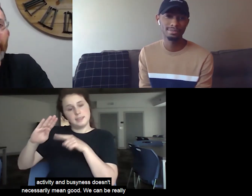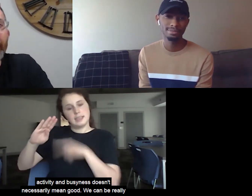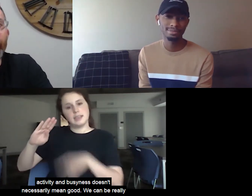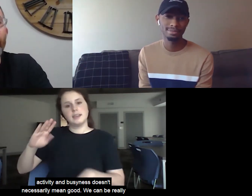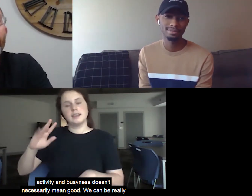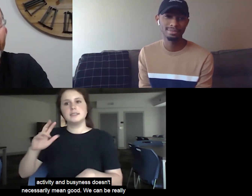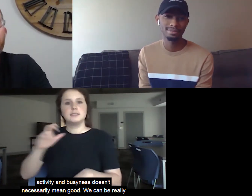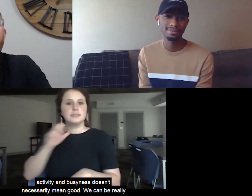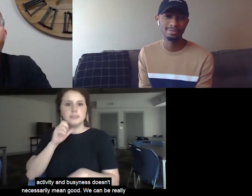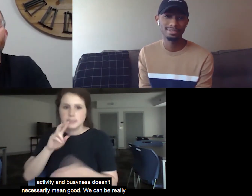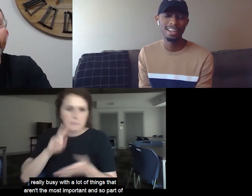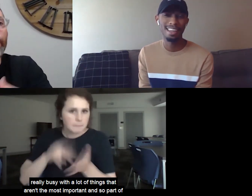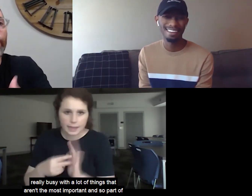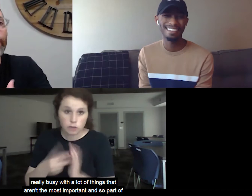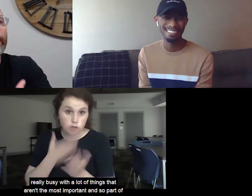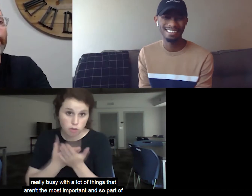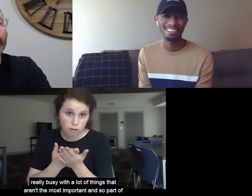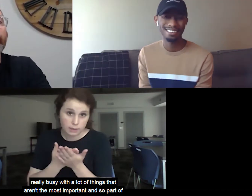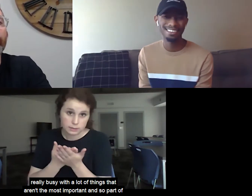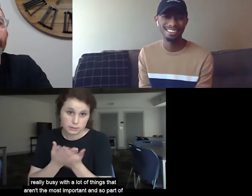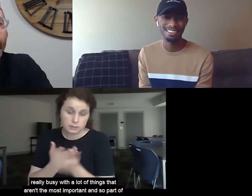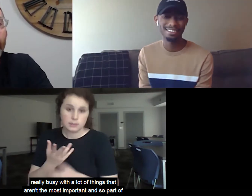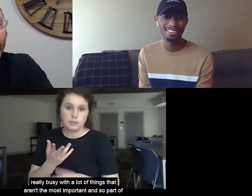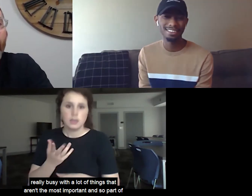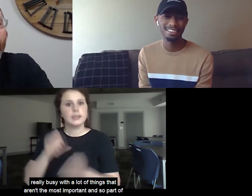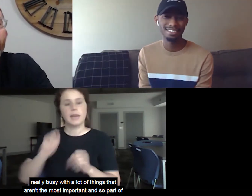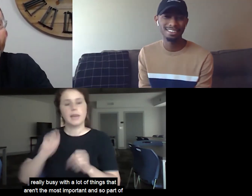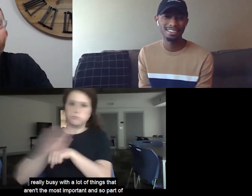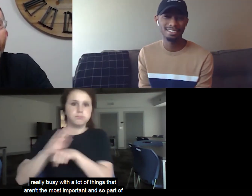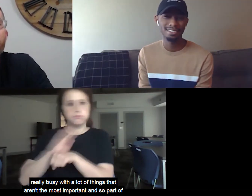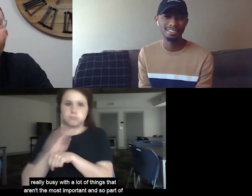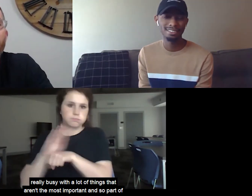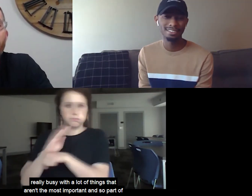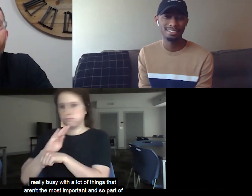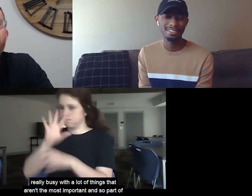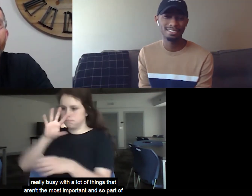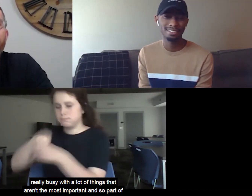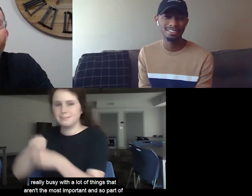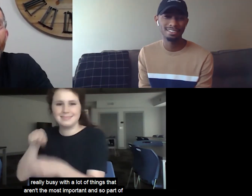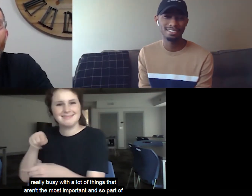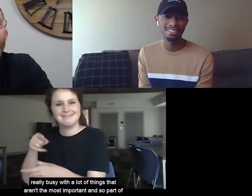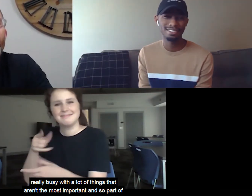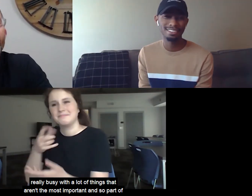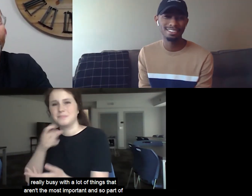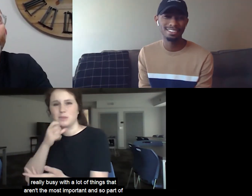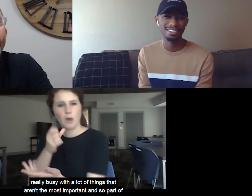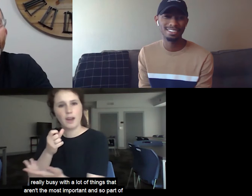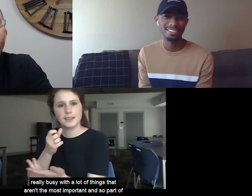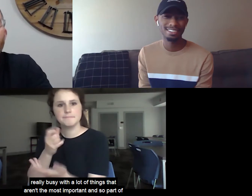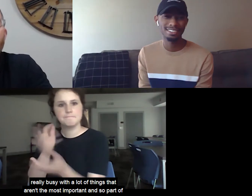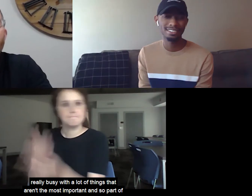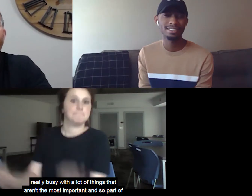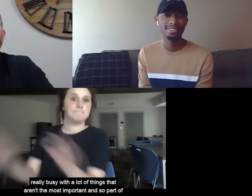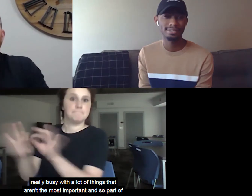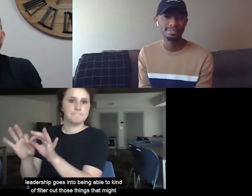necessarily mean good. We can be really busy with a lot of things that aren't the most important.